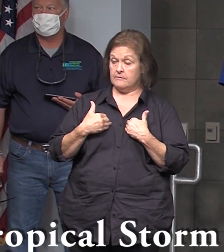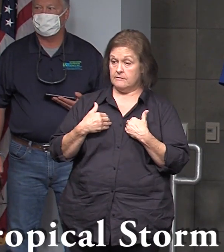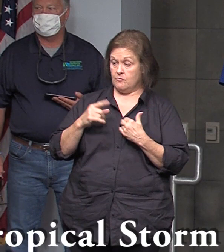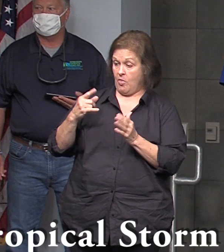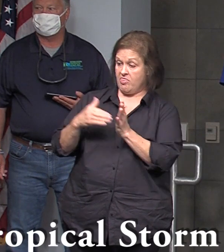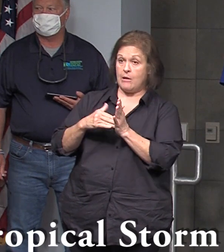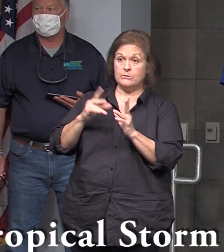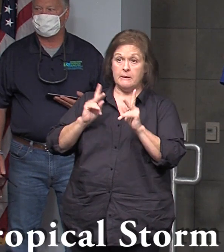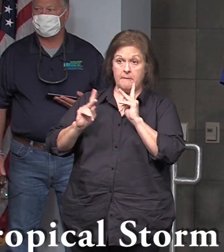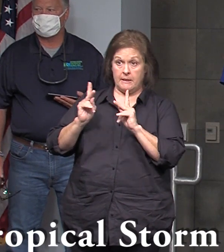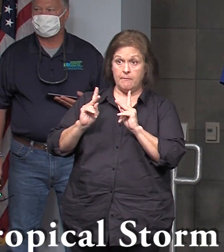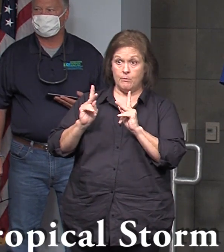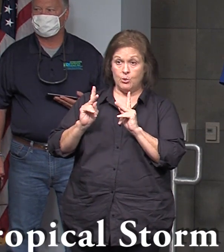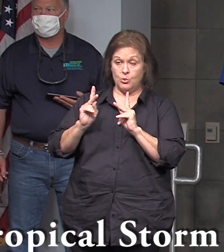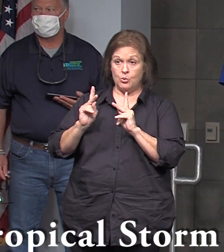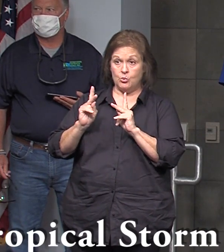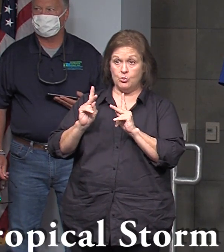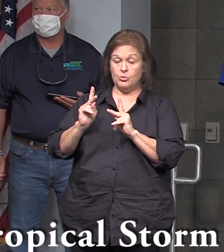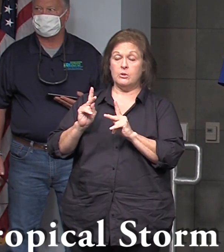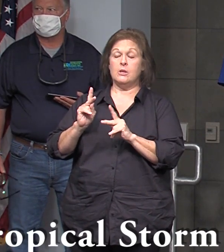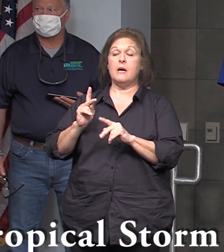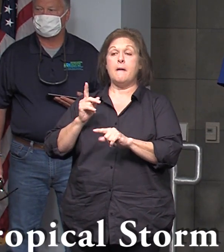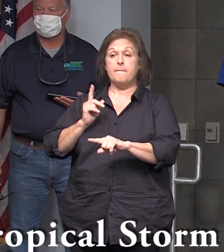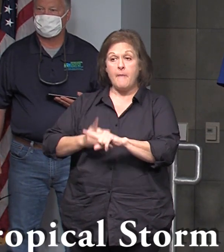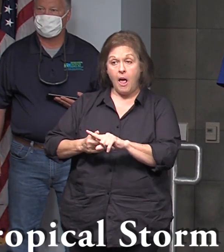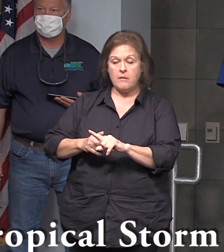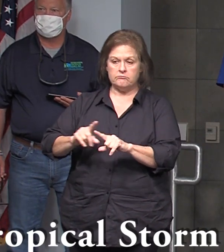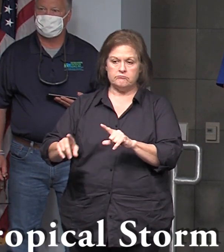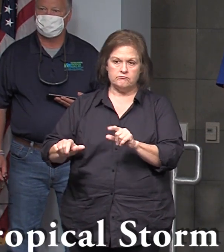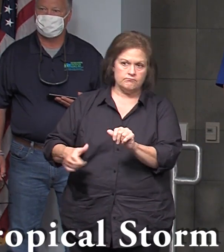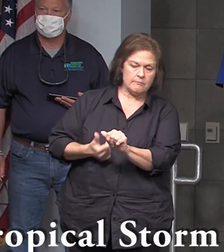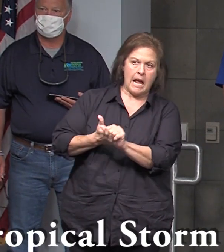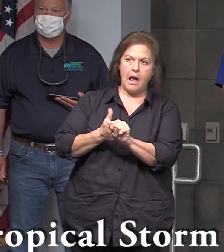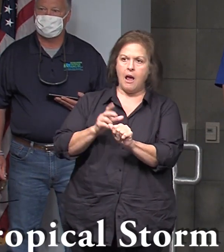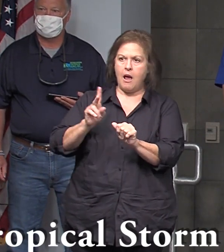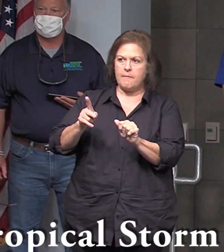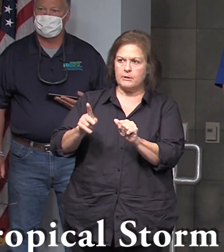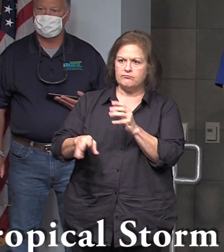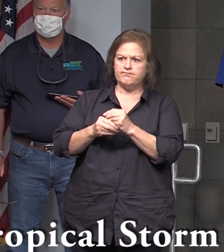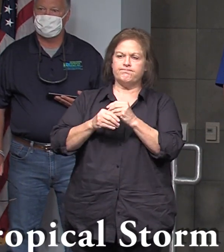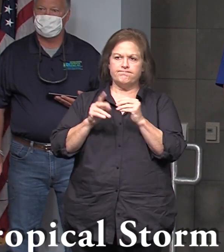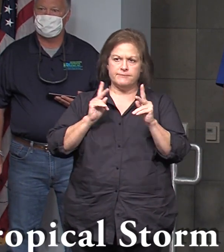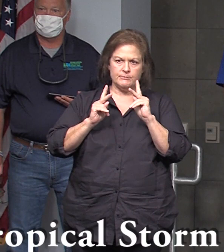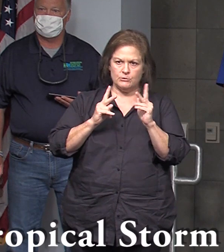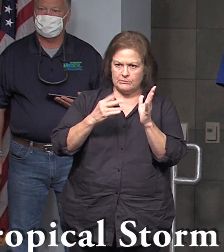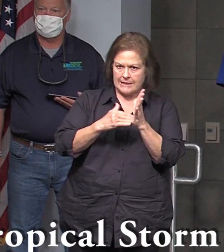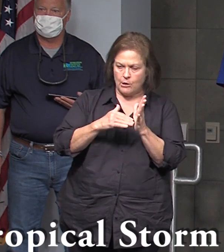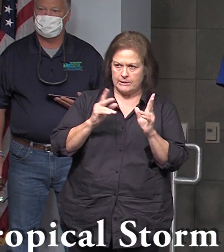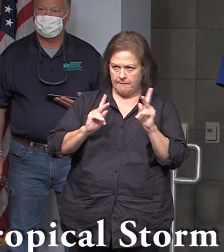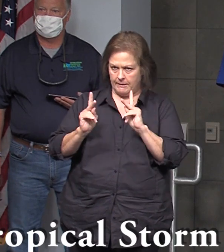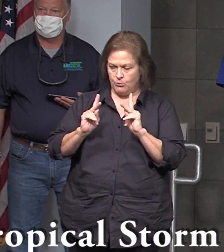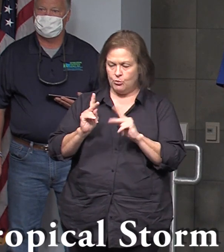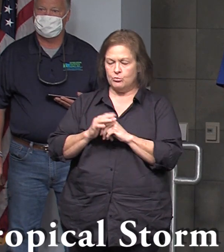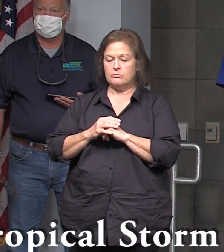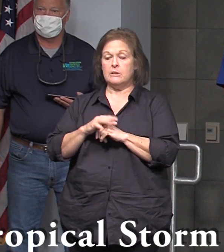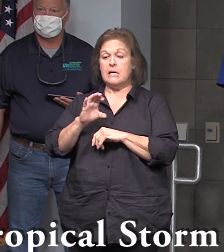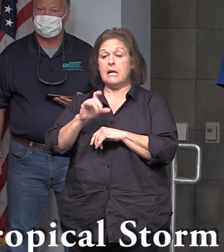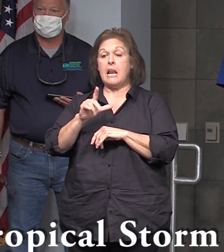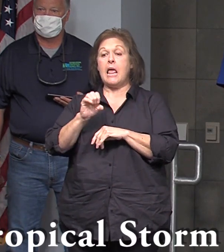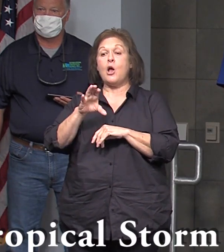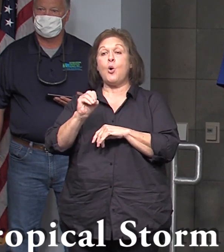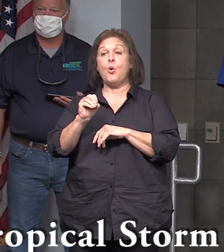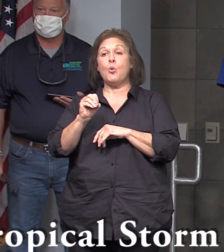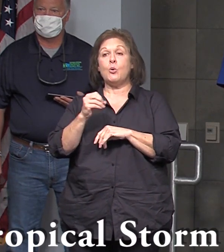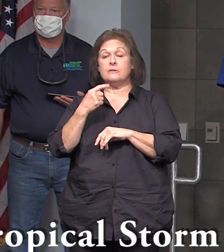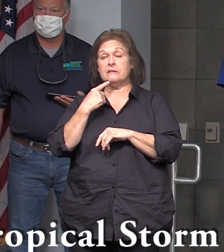a very short window backup of about 2,000 additional personnel. CLECO is going to have between a